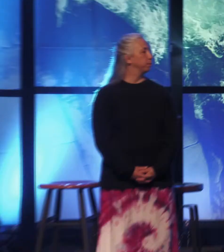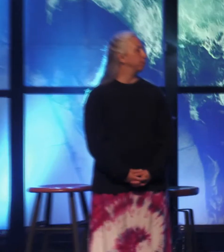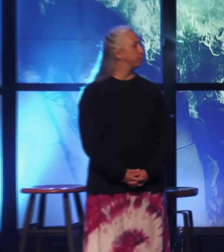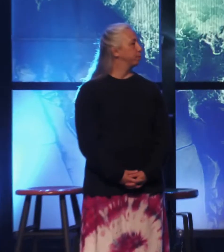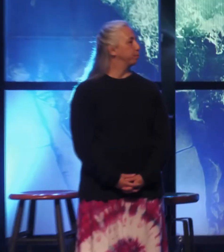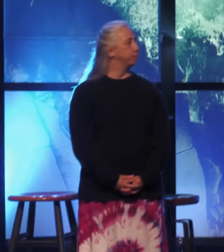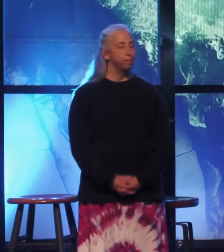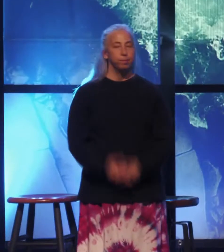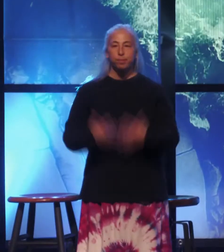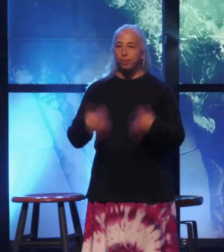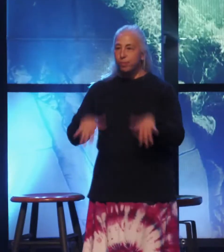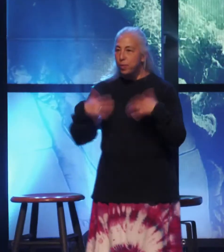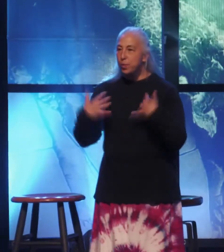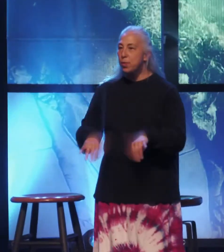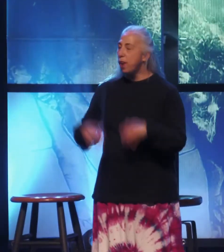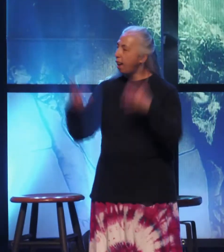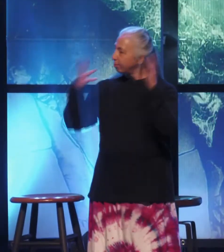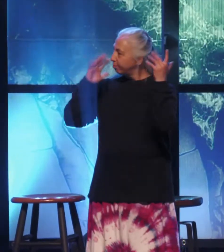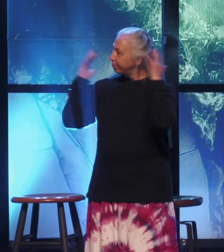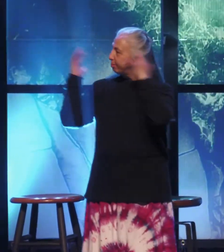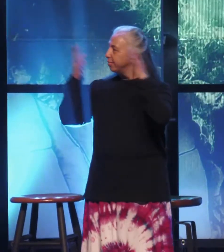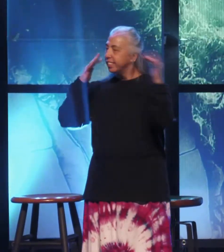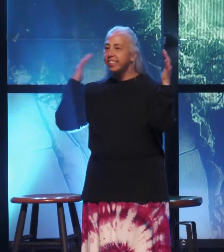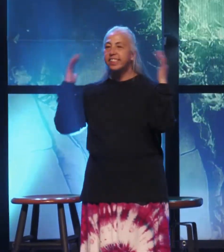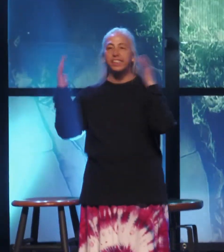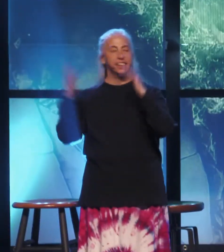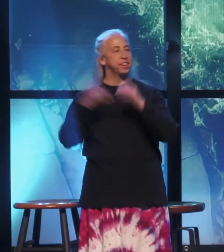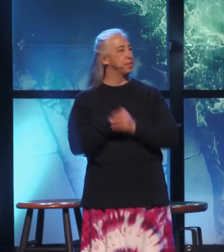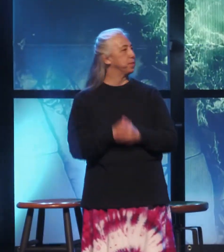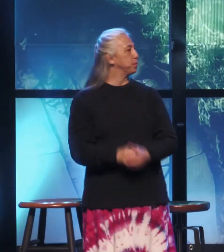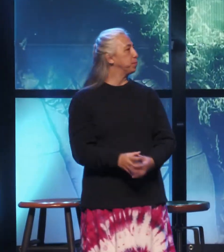Love it. Let's give it up for Luke and Sam.